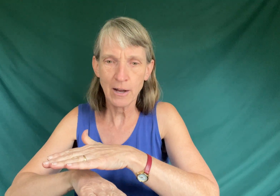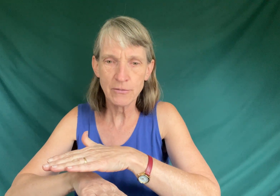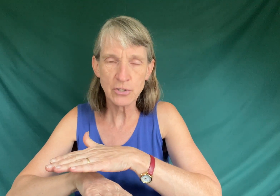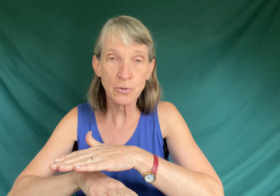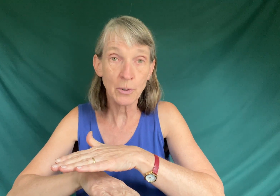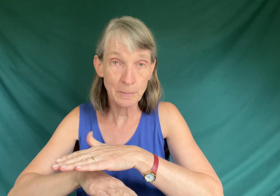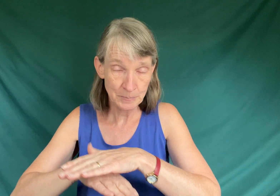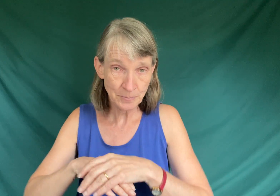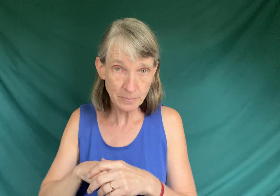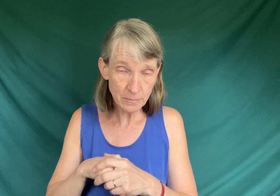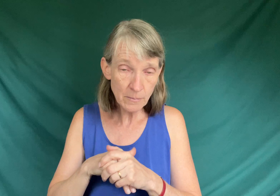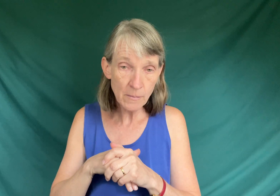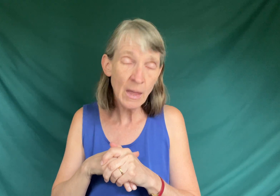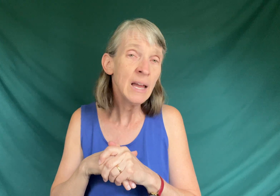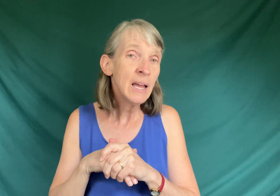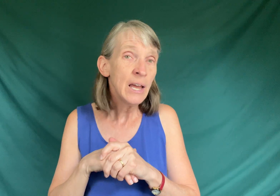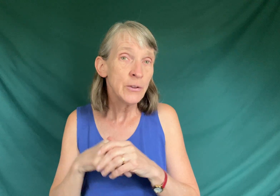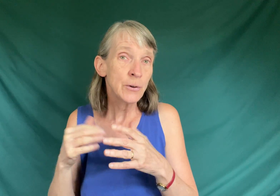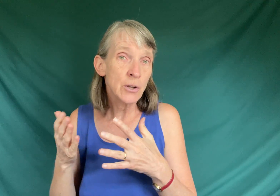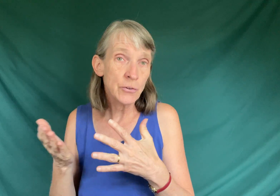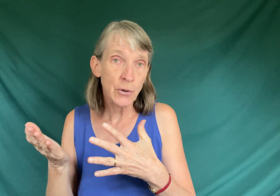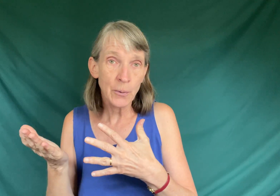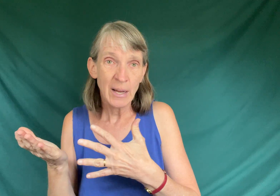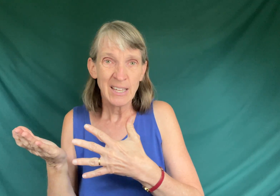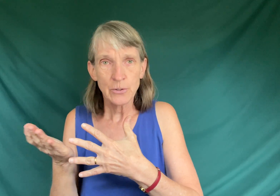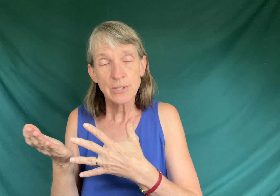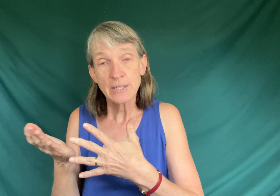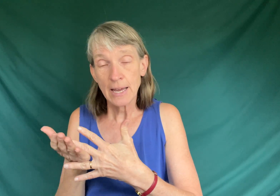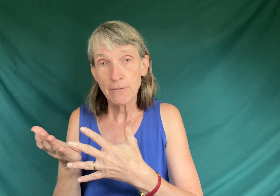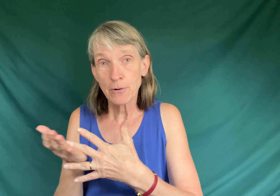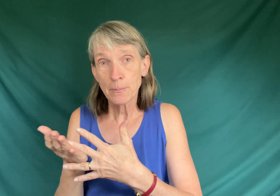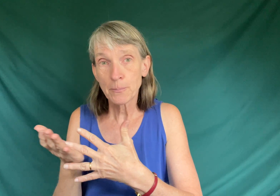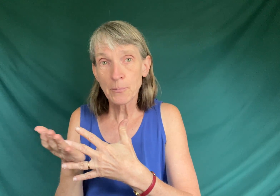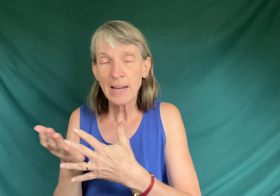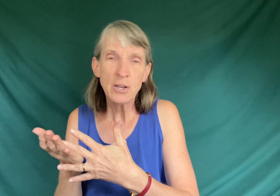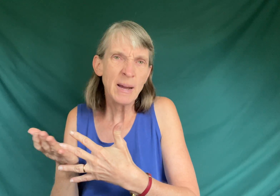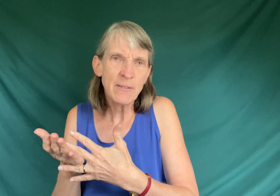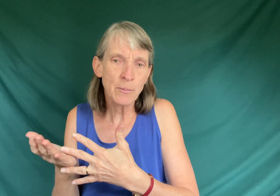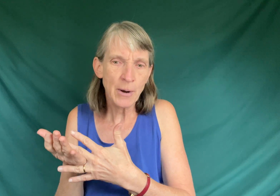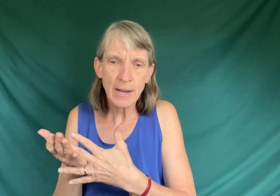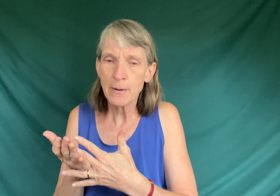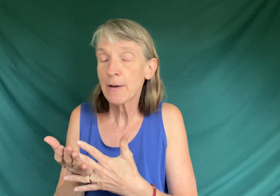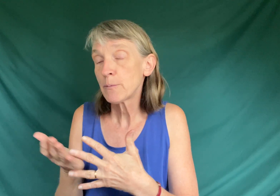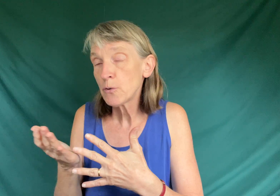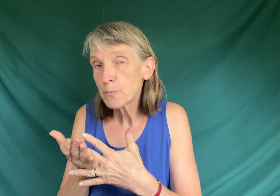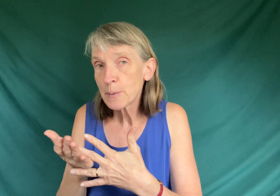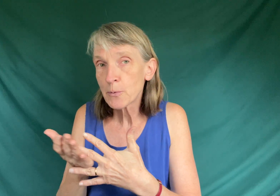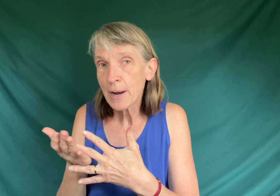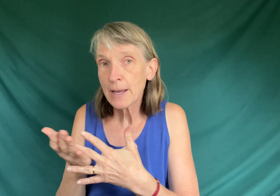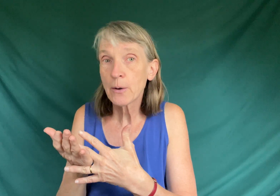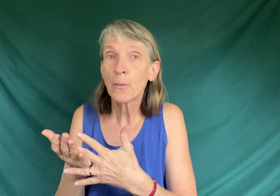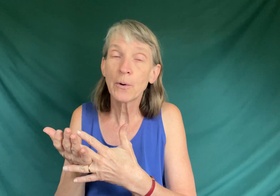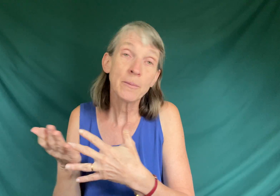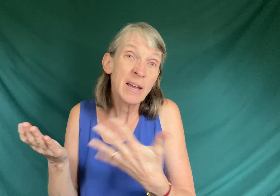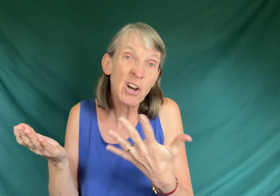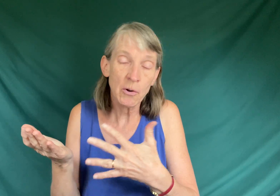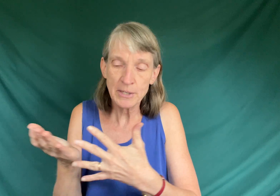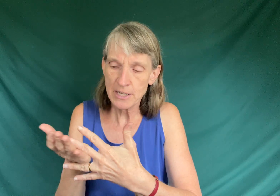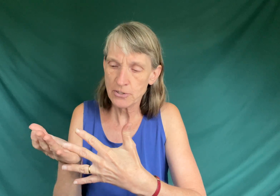the school. You can also use the sign for break. You might have a break or have a movement break, or you might call recess your